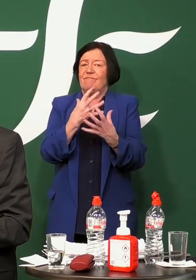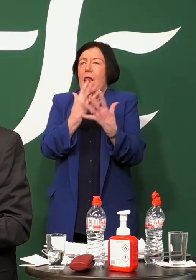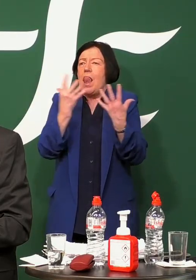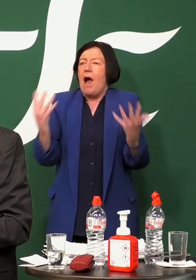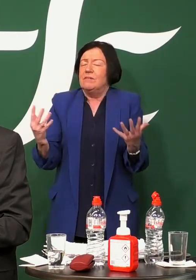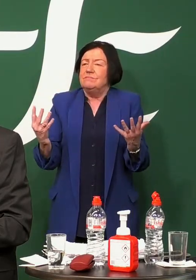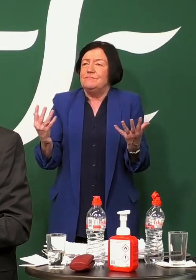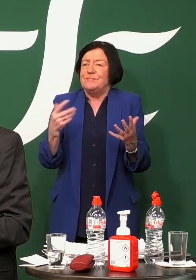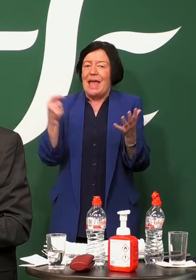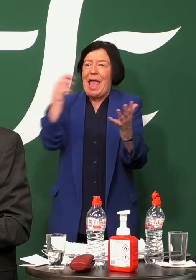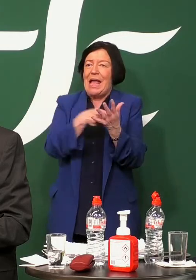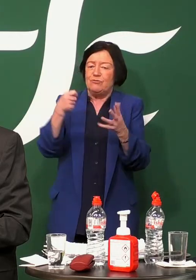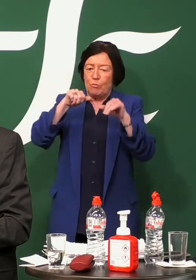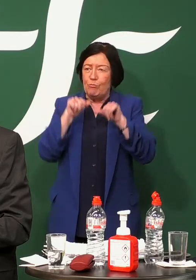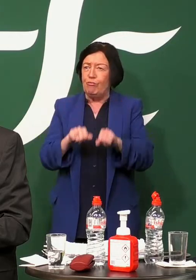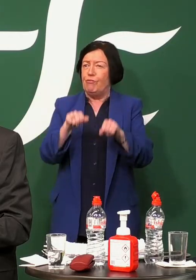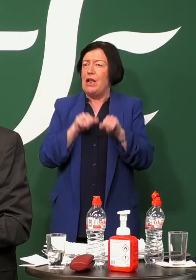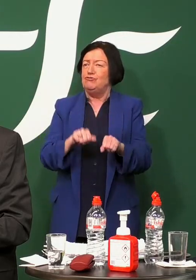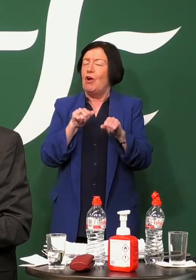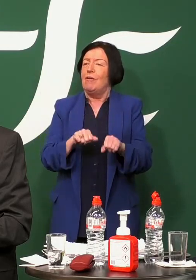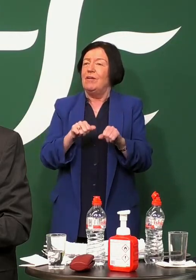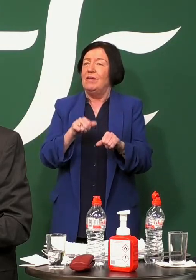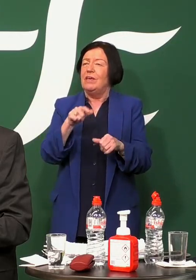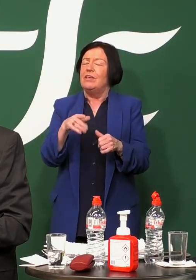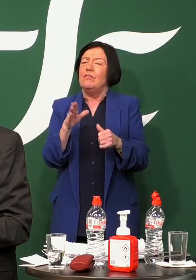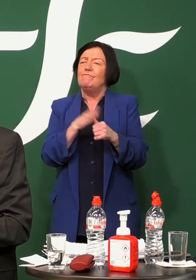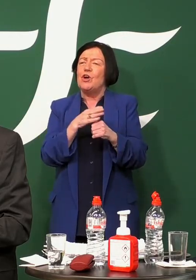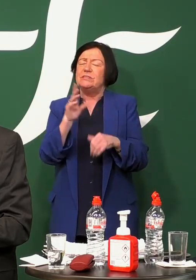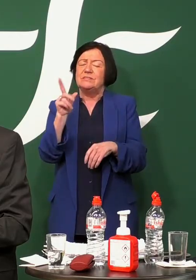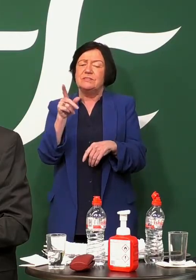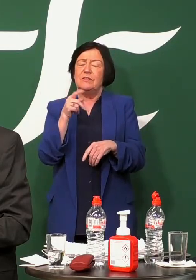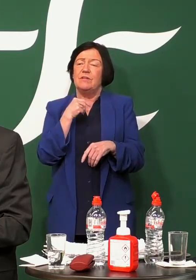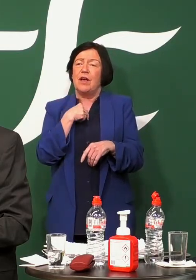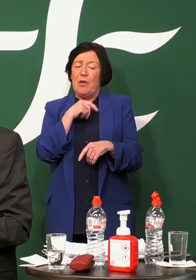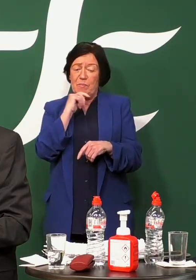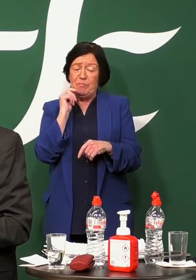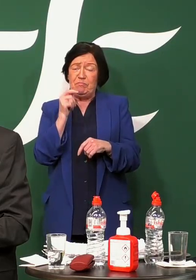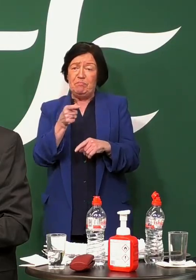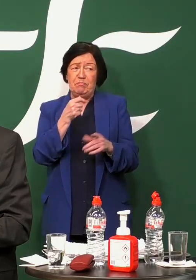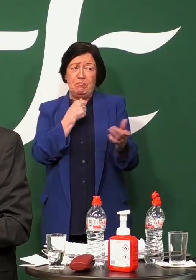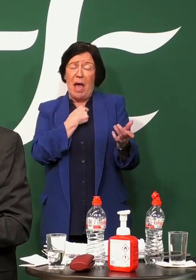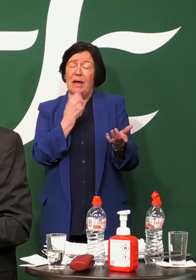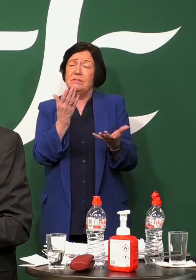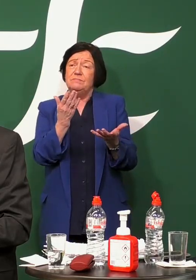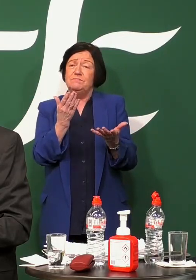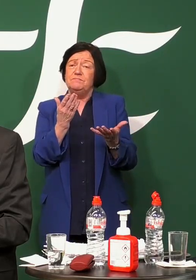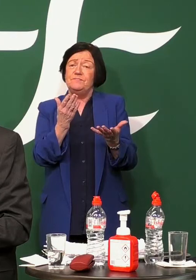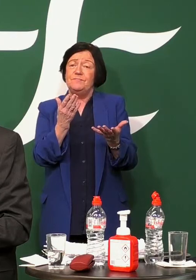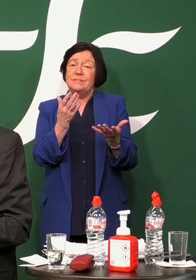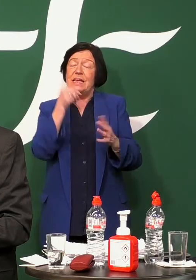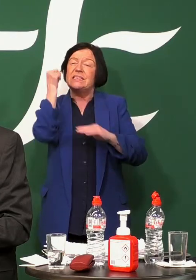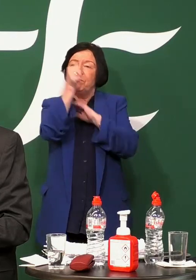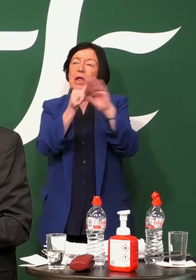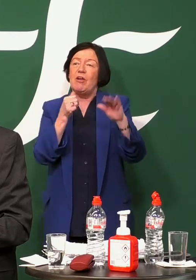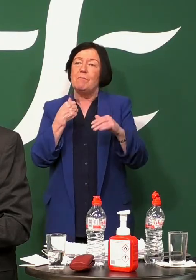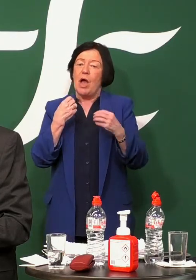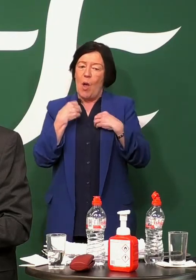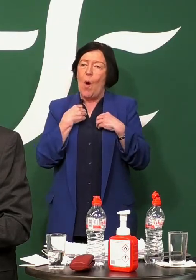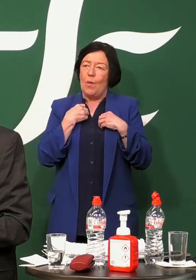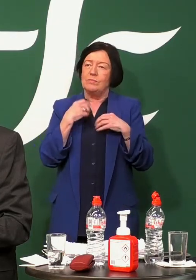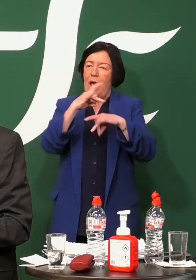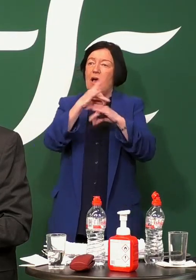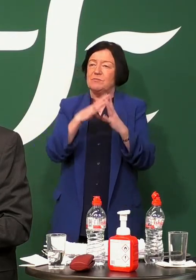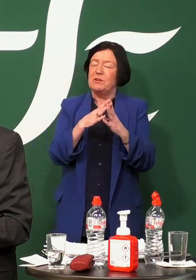these extra pressures. In the first, I would say, just in terms of my experience in my own